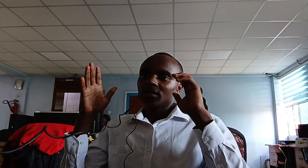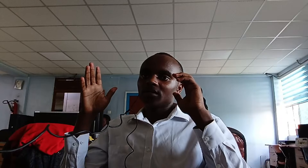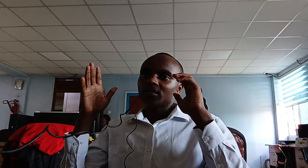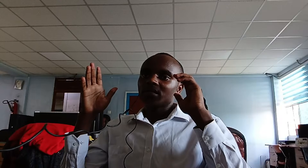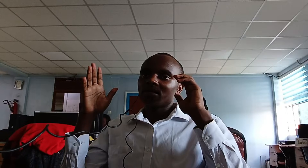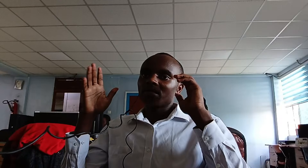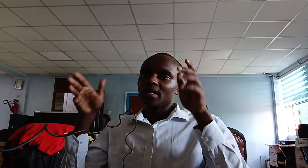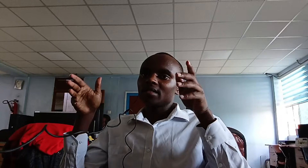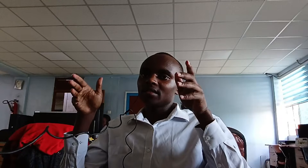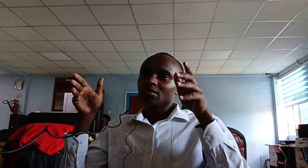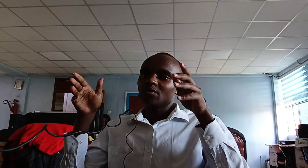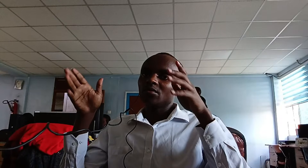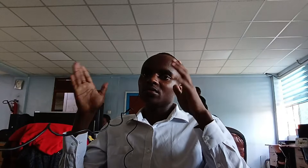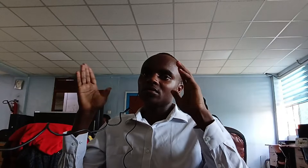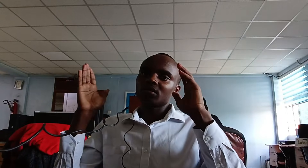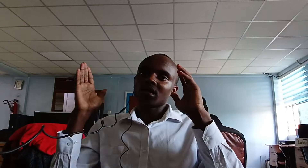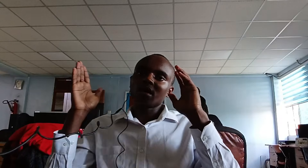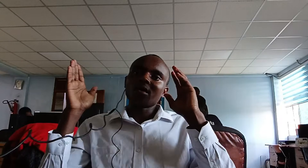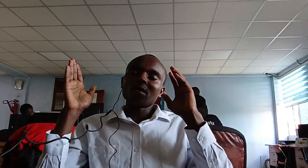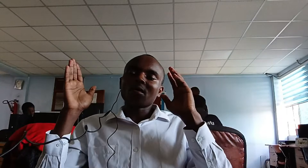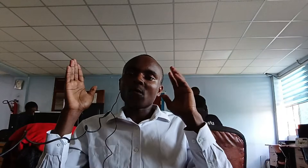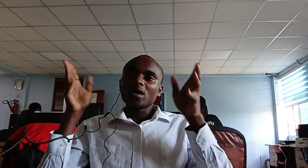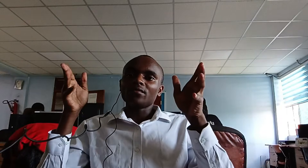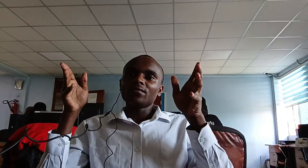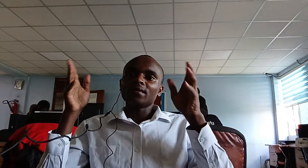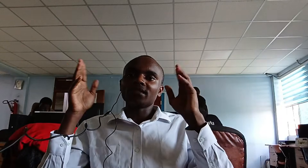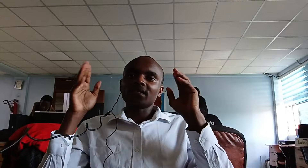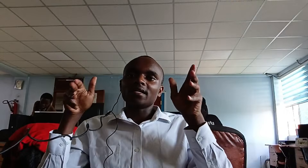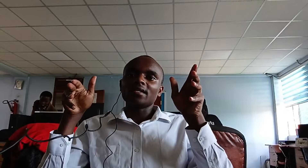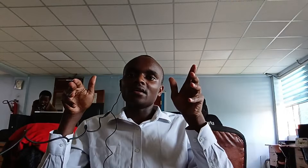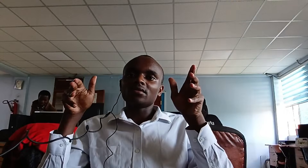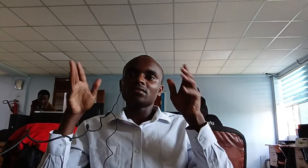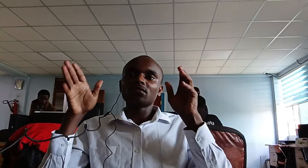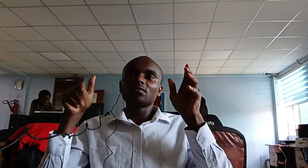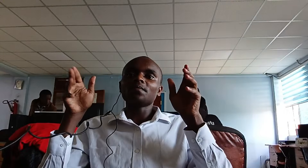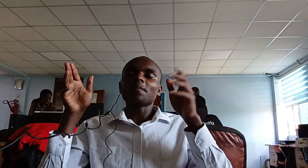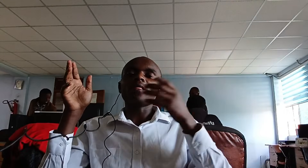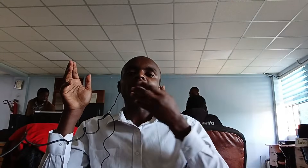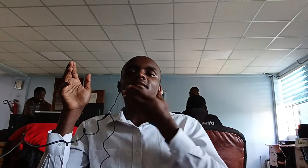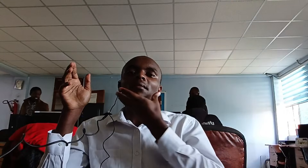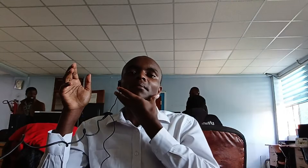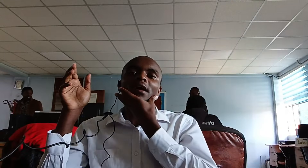it's a man whose wife is dead. So it's a man,